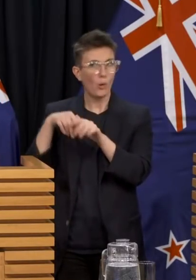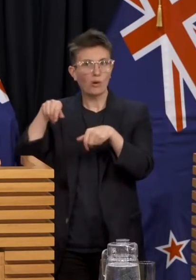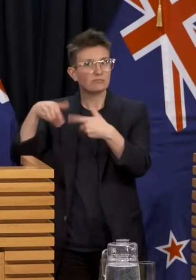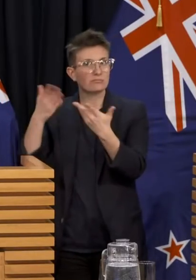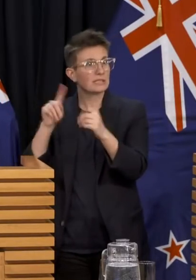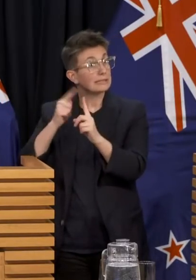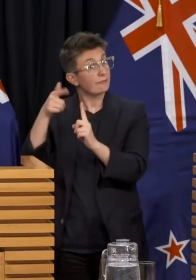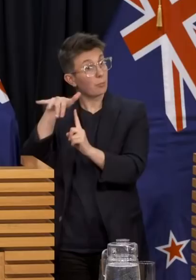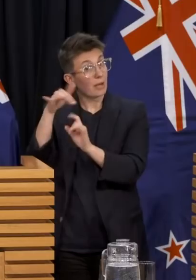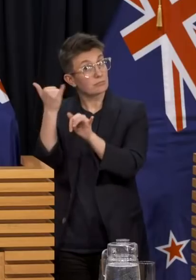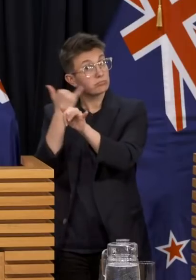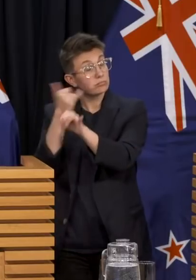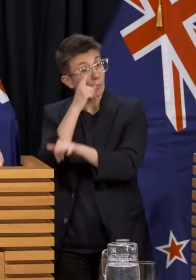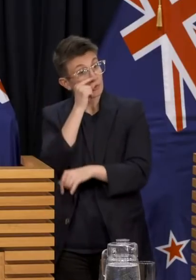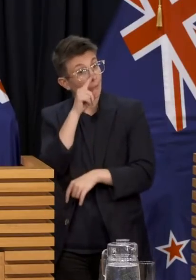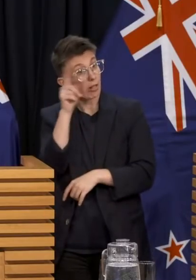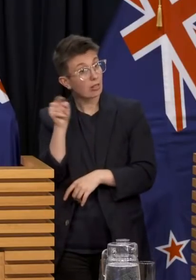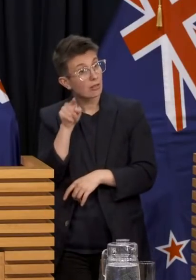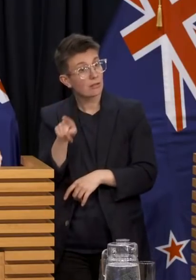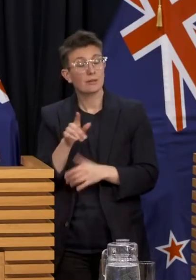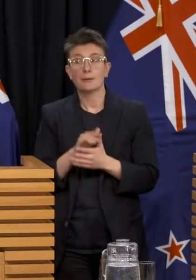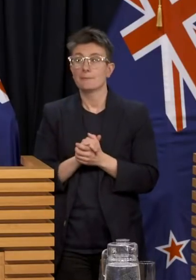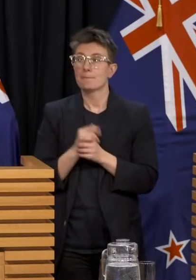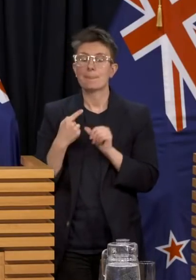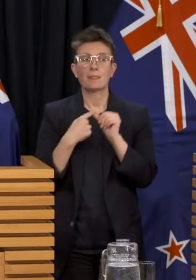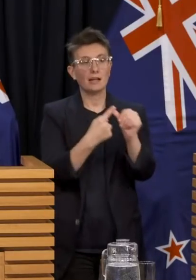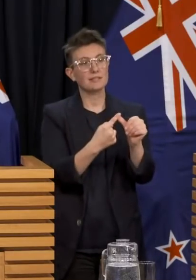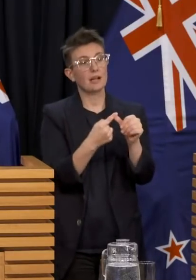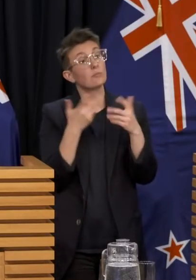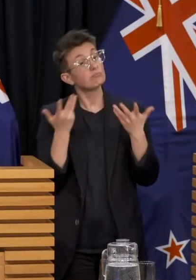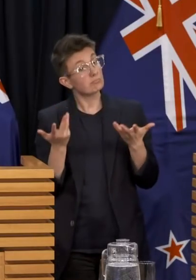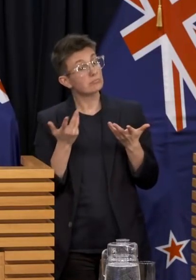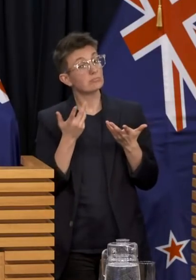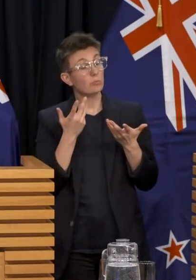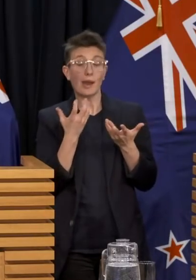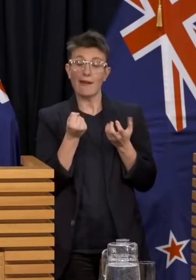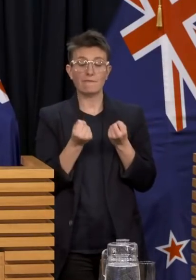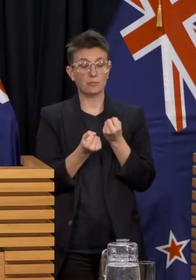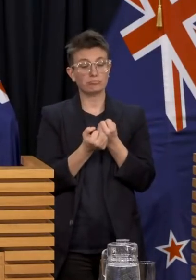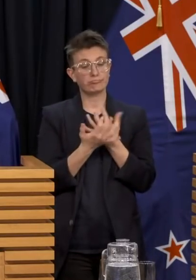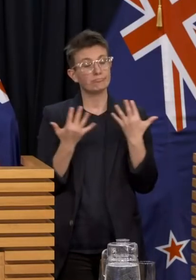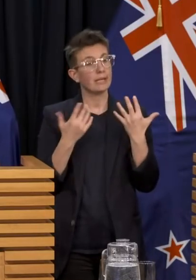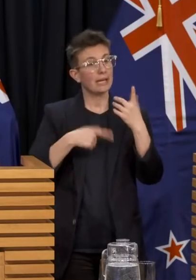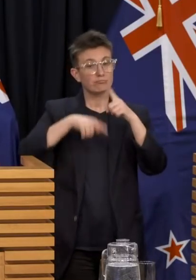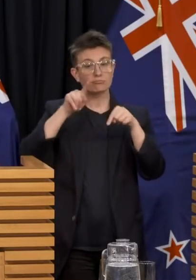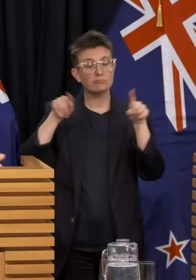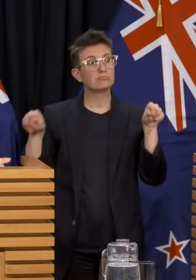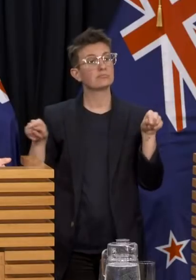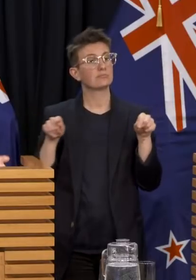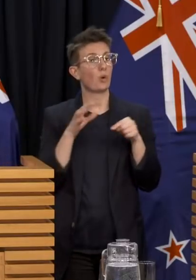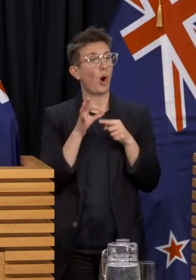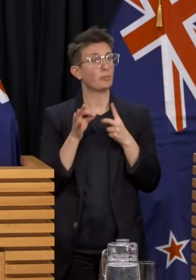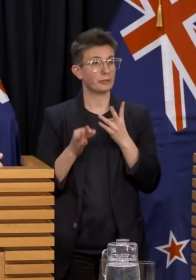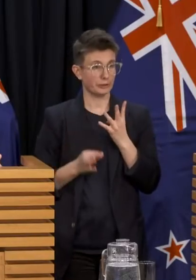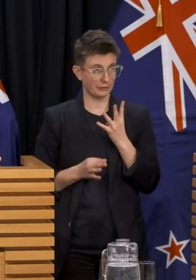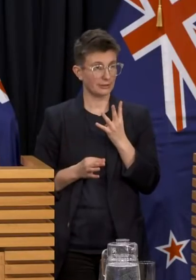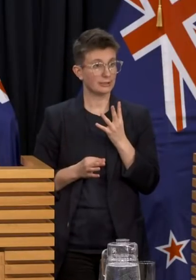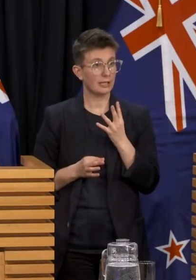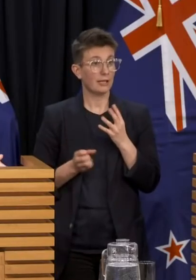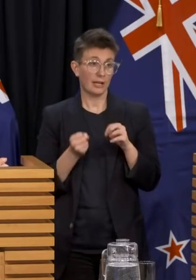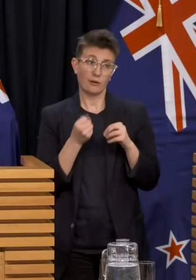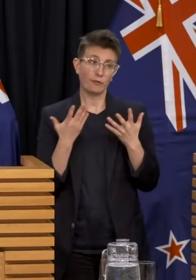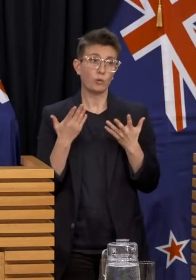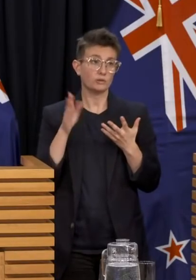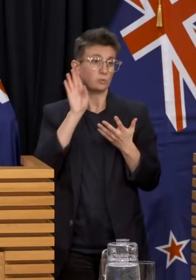the only thing. And you will have heard us talk about reversing the order actually a little while